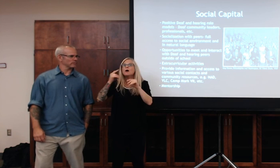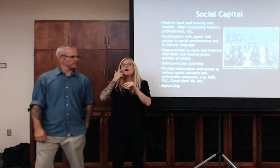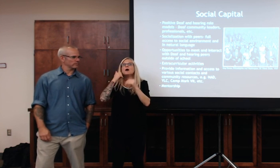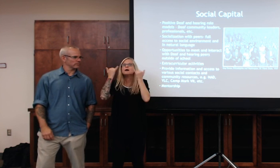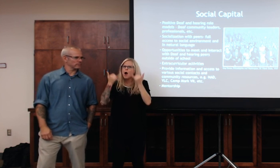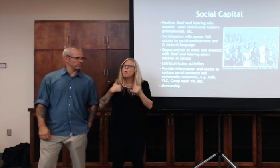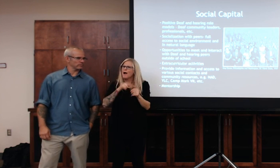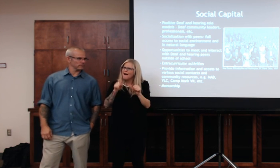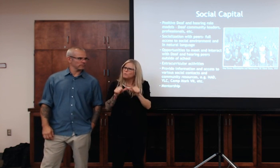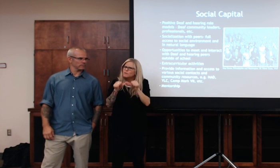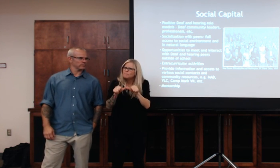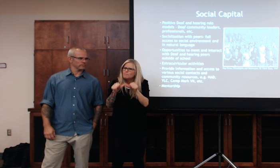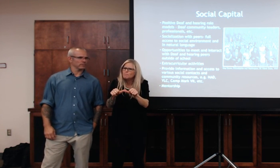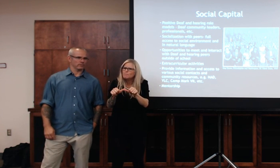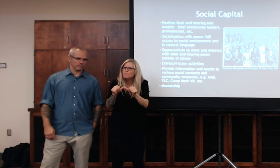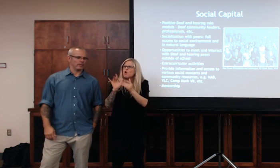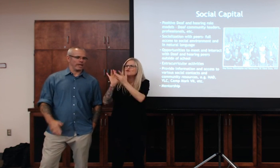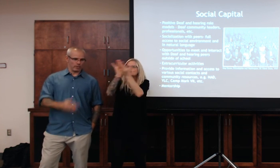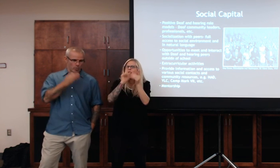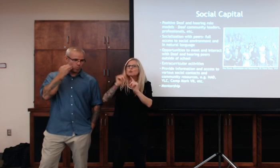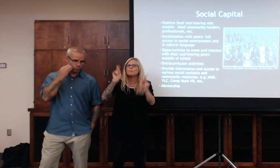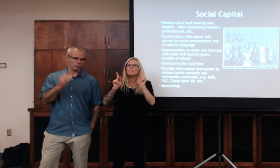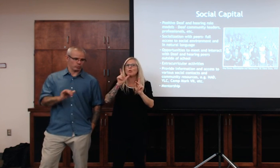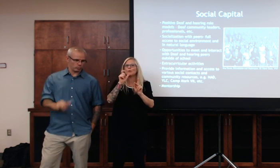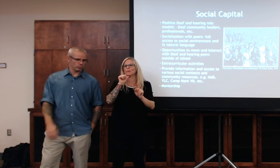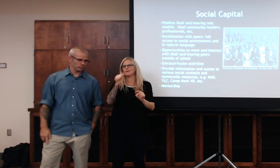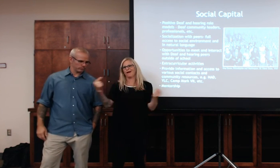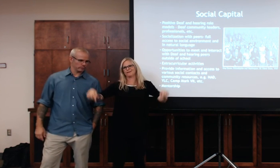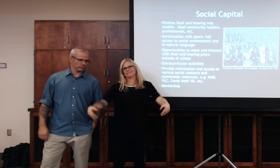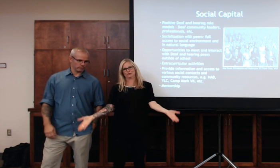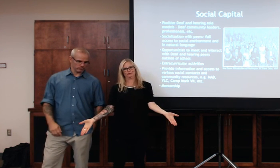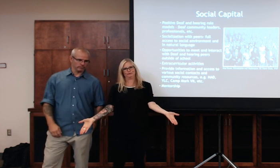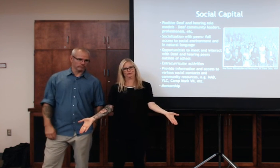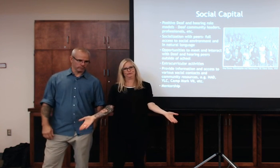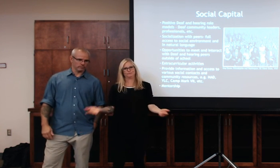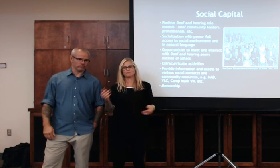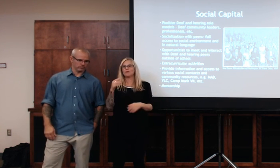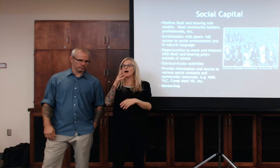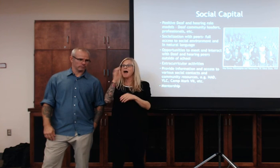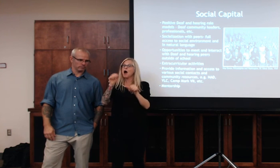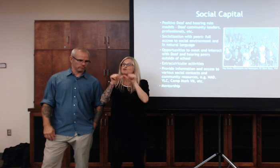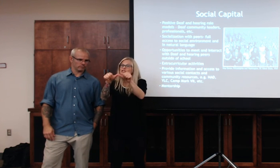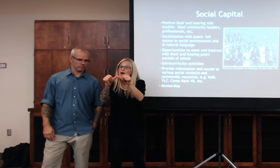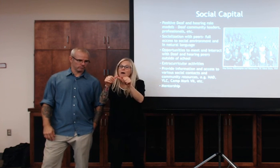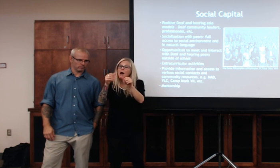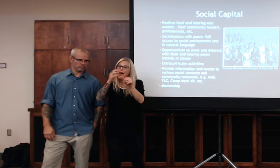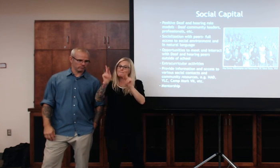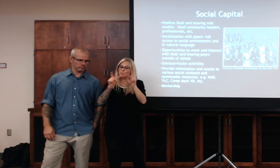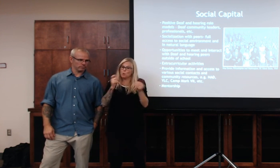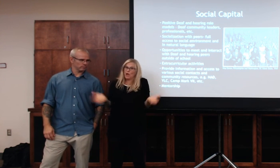wonderful. So we need to keep that. At keep home, up, too. We need to keep up that outreach. And people who are